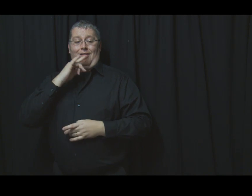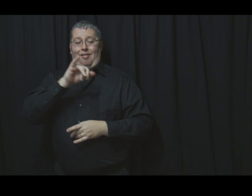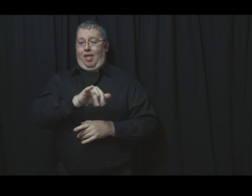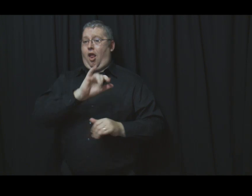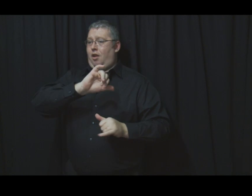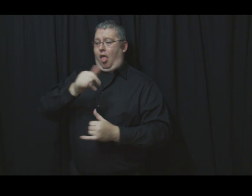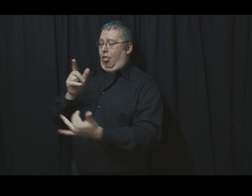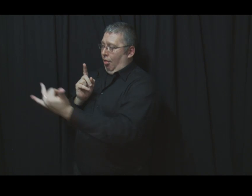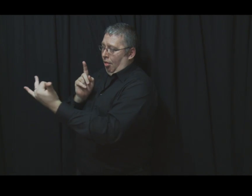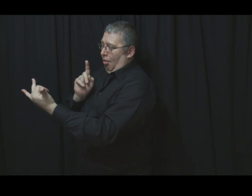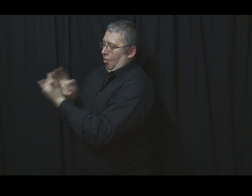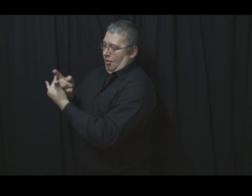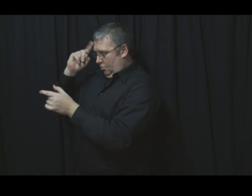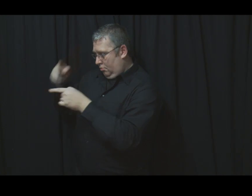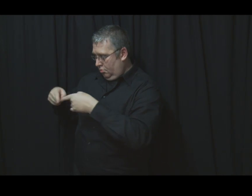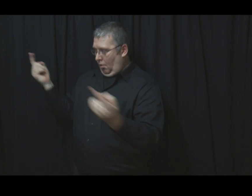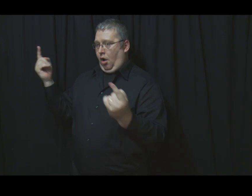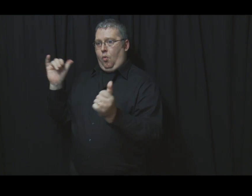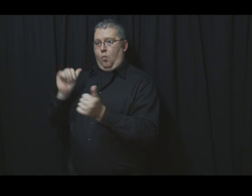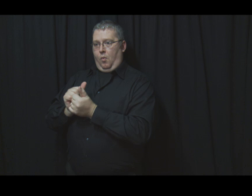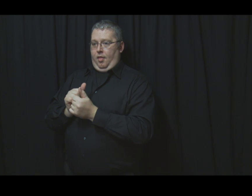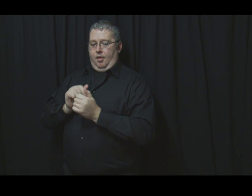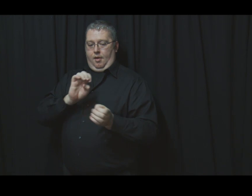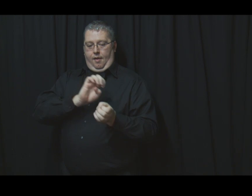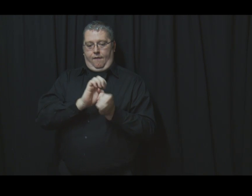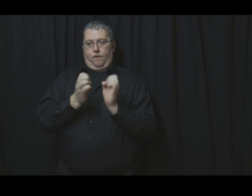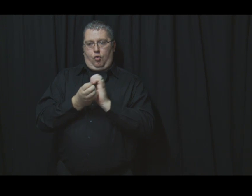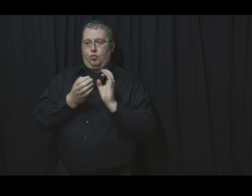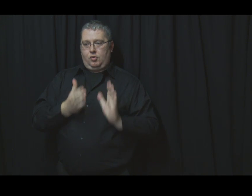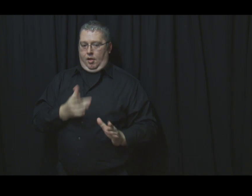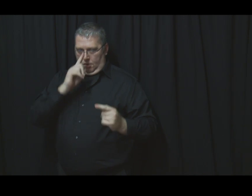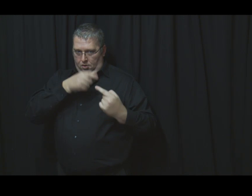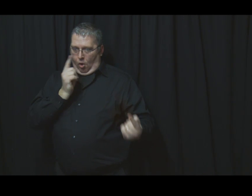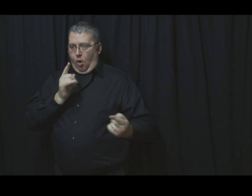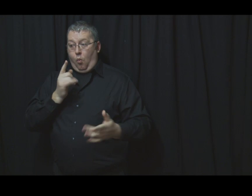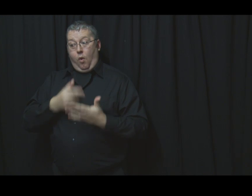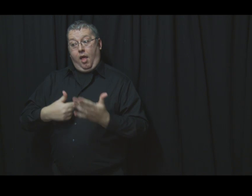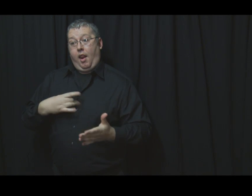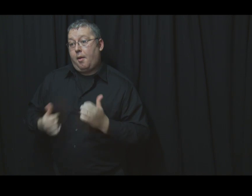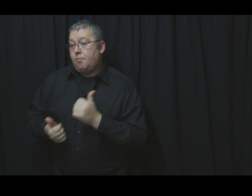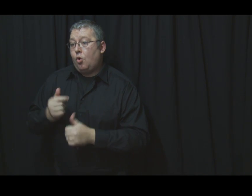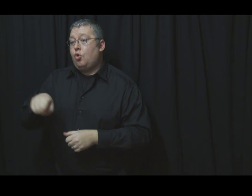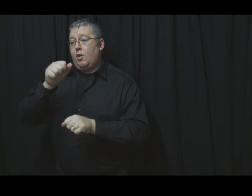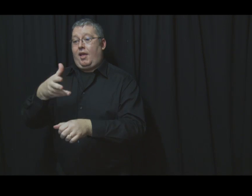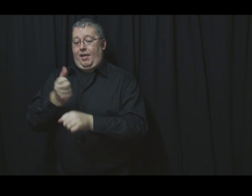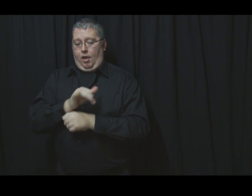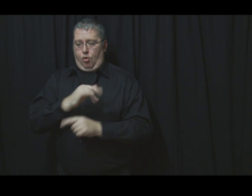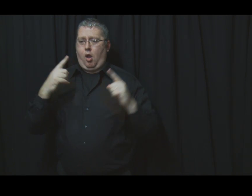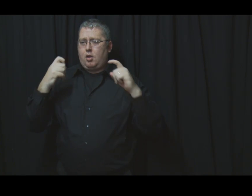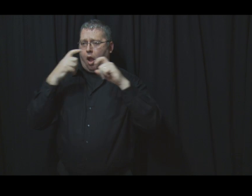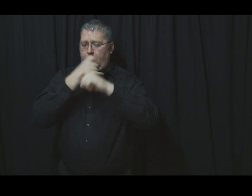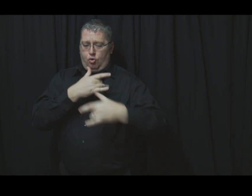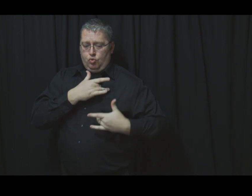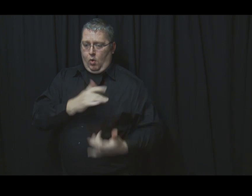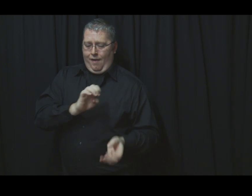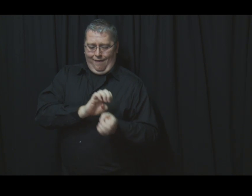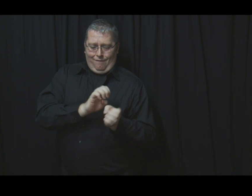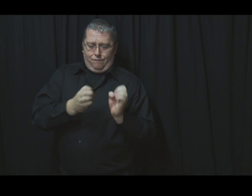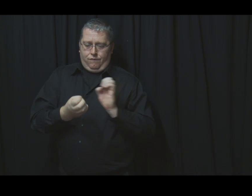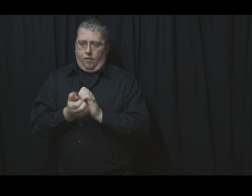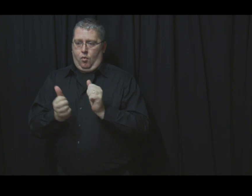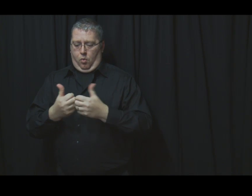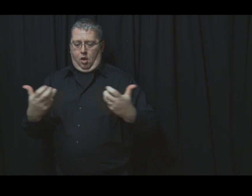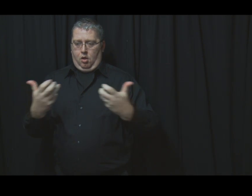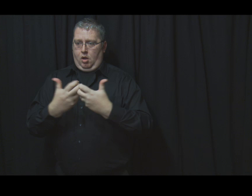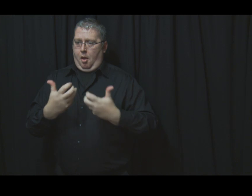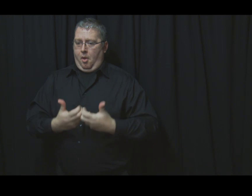for anti-evolutionists. He says the thing I like most is that it says you can get these complex traits evolving by a combination of